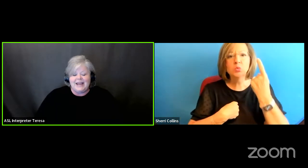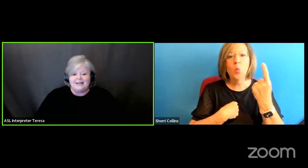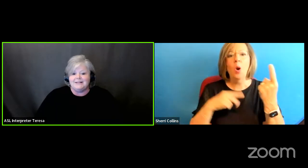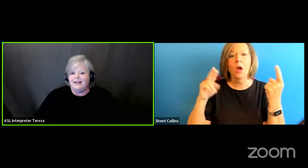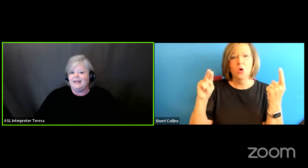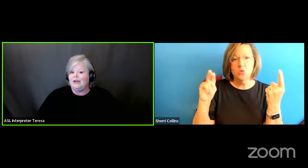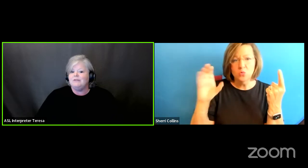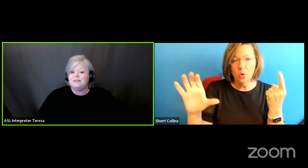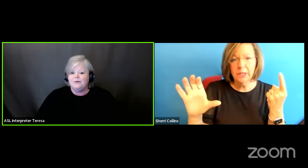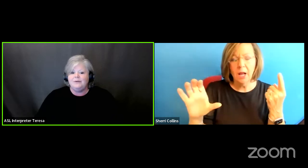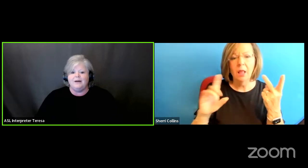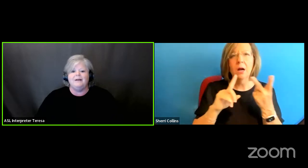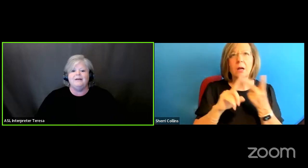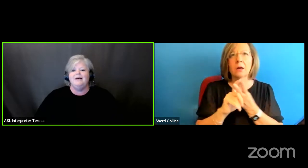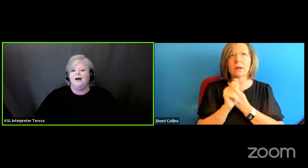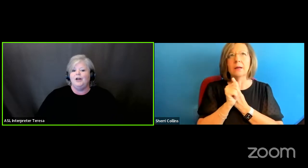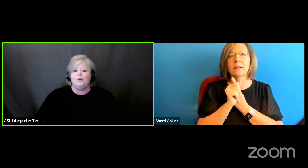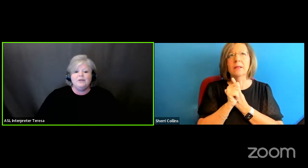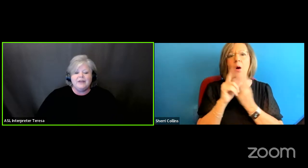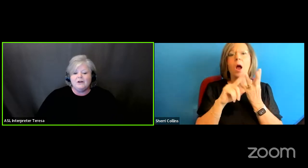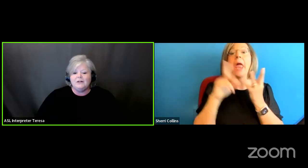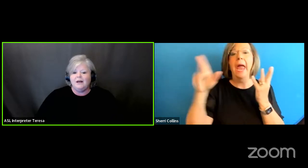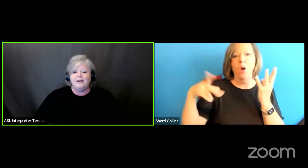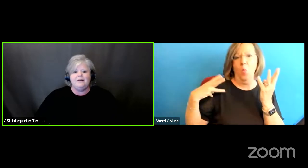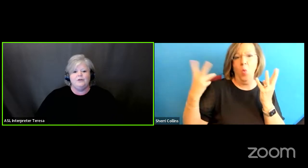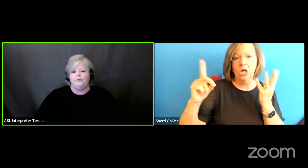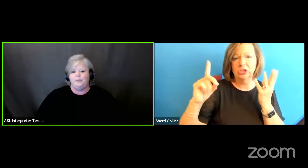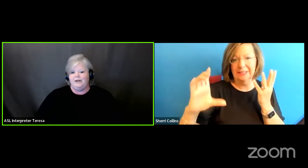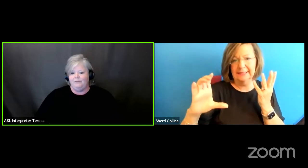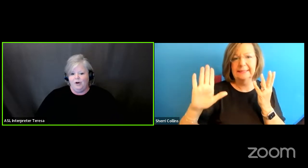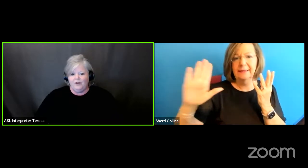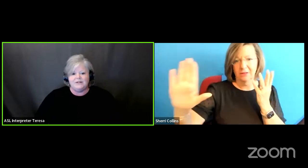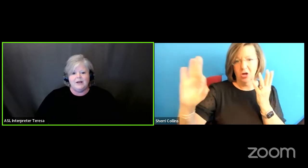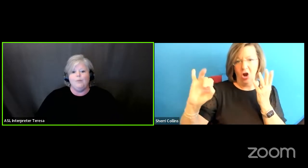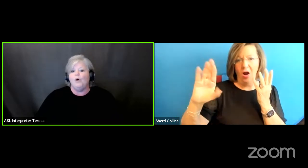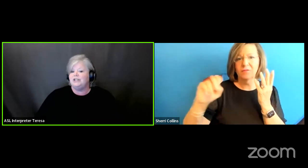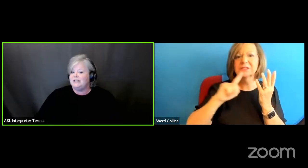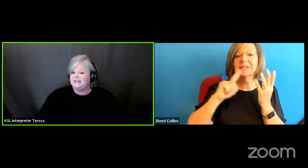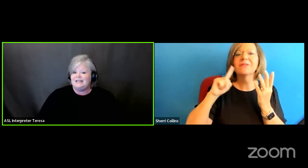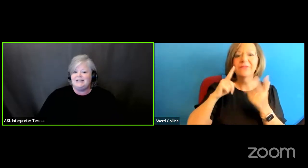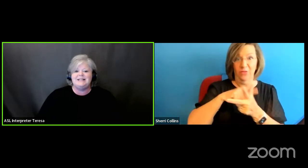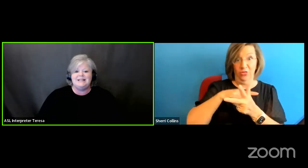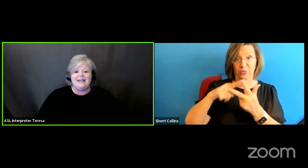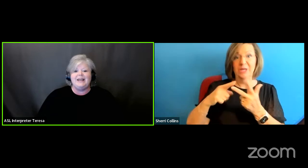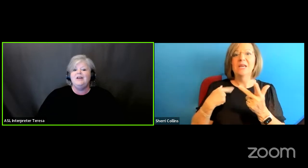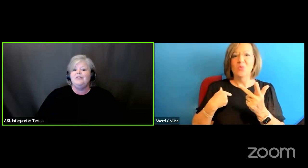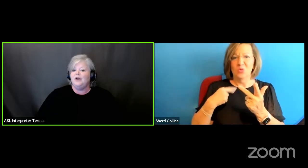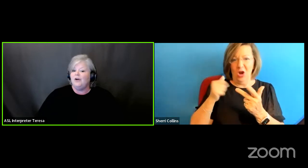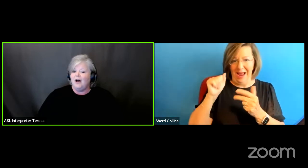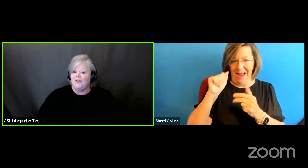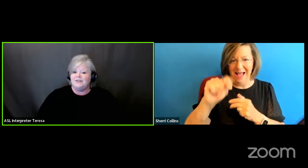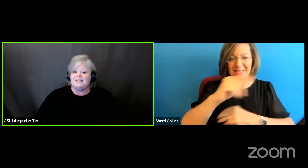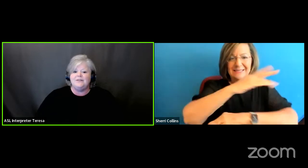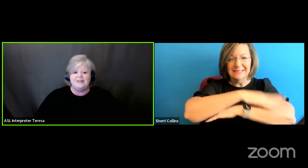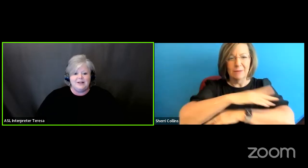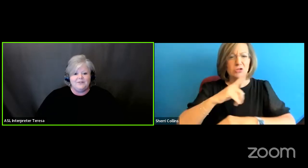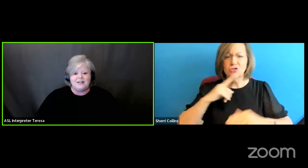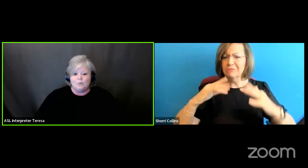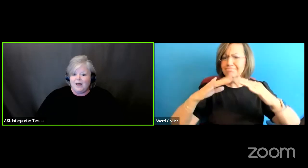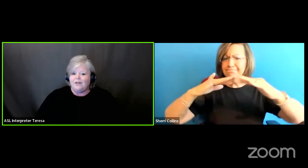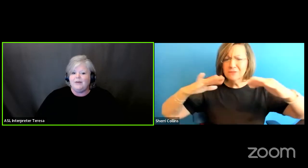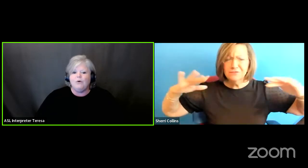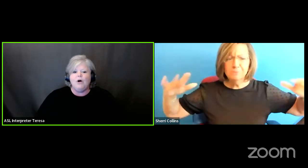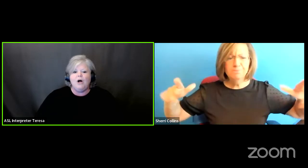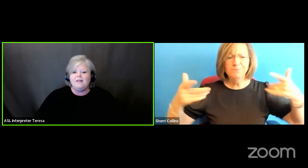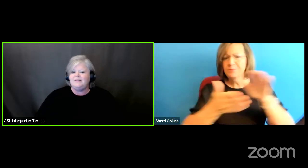and states like Arizona, North Carolina who've been involved, Washington, D.C., their Office of the Deaf